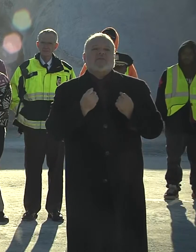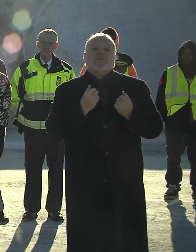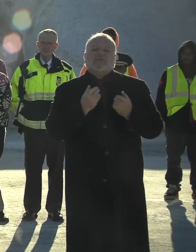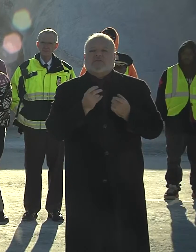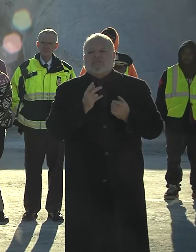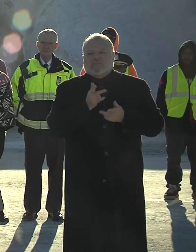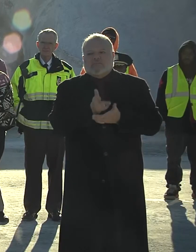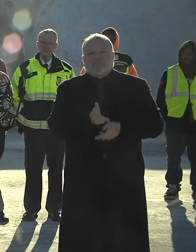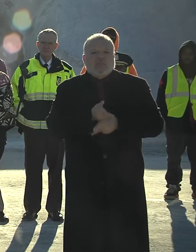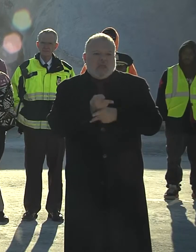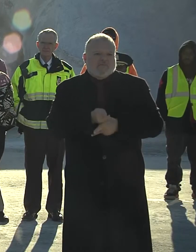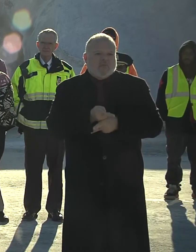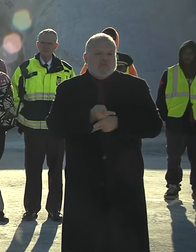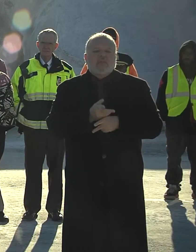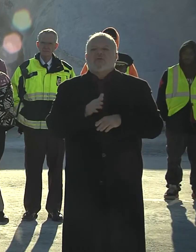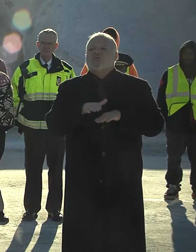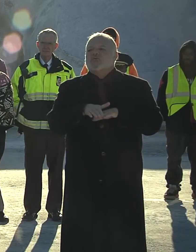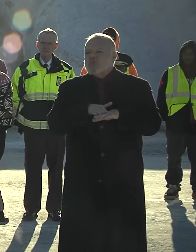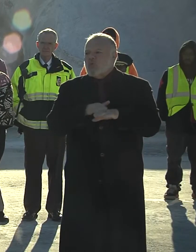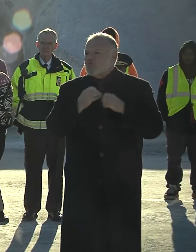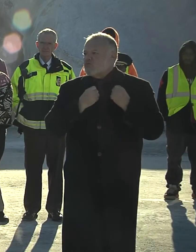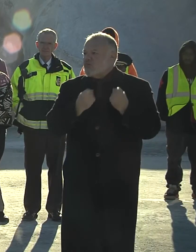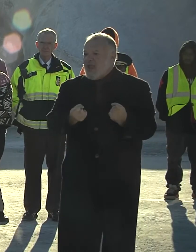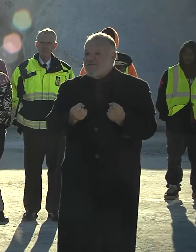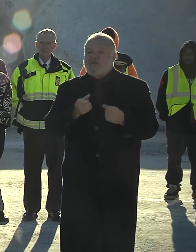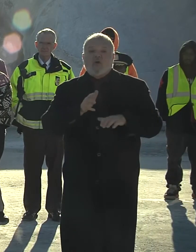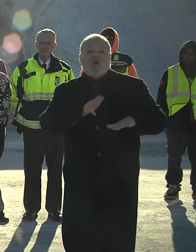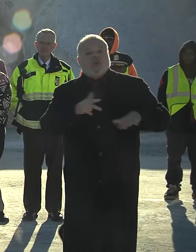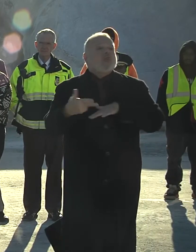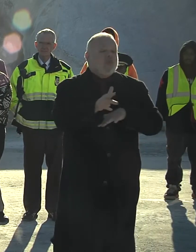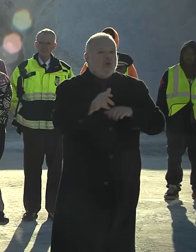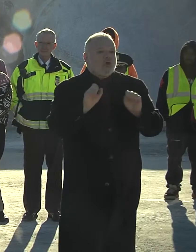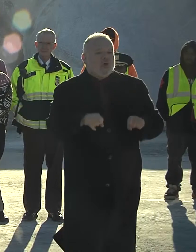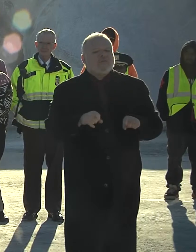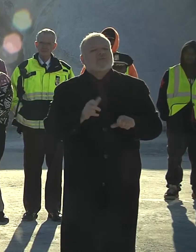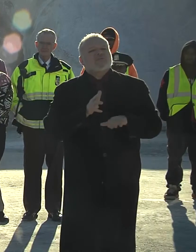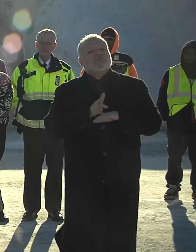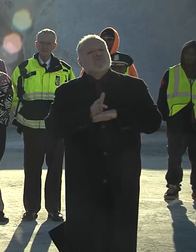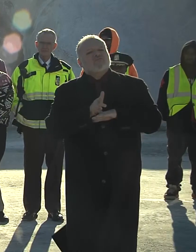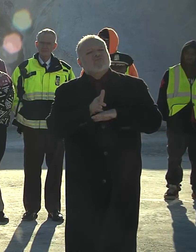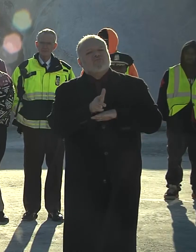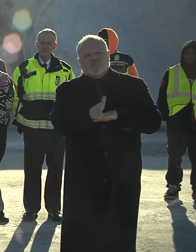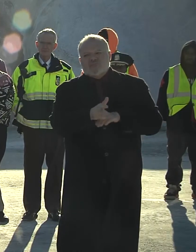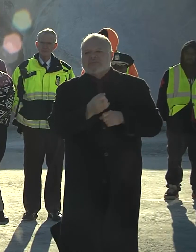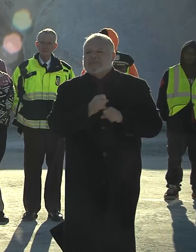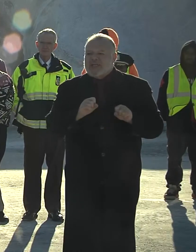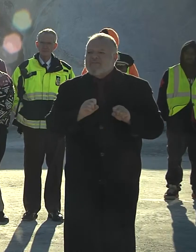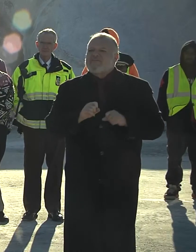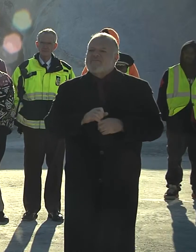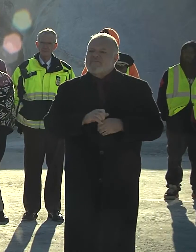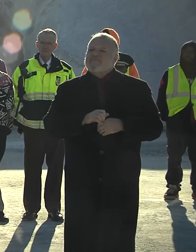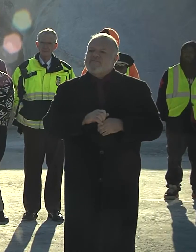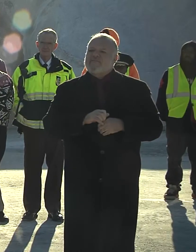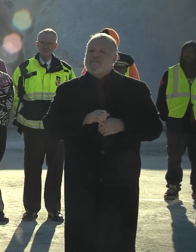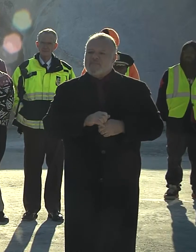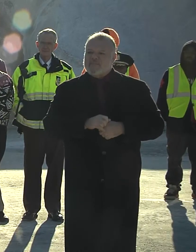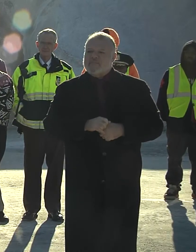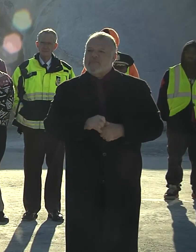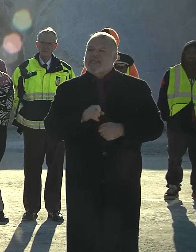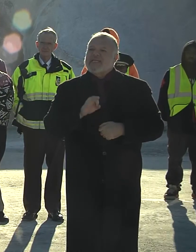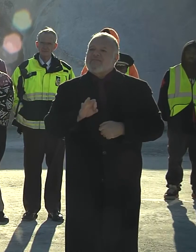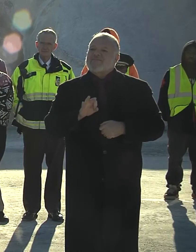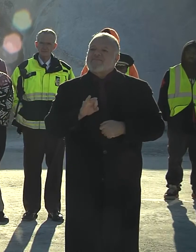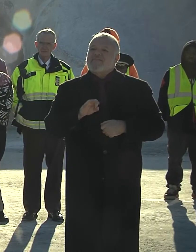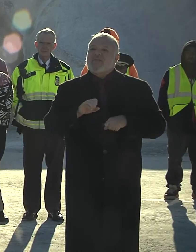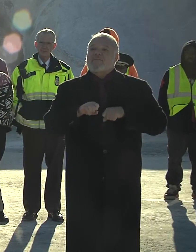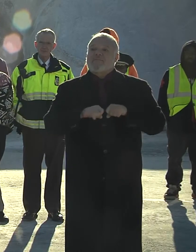a wheelchair may sometimes need to travel in the street when it is snowing. If you are biking, make sure you have bright lights and go slow